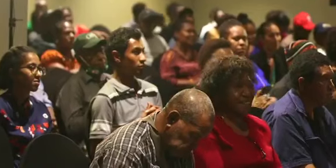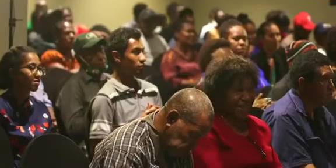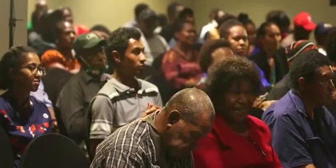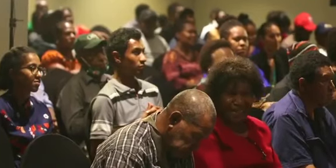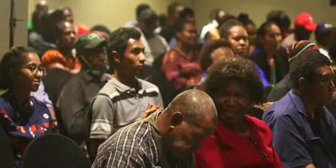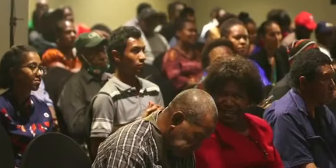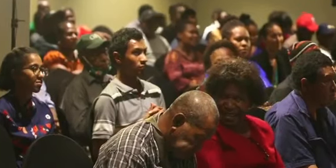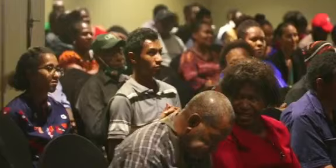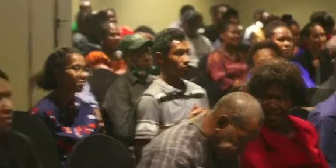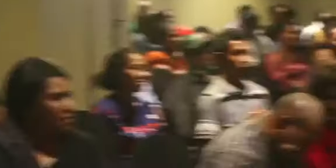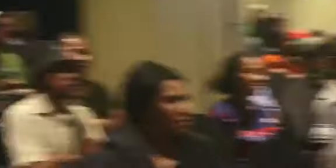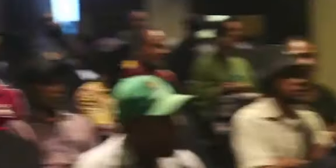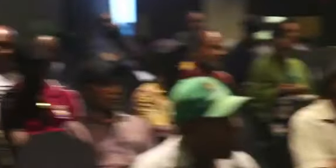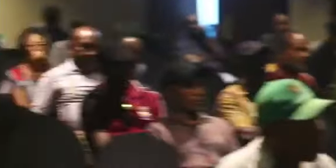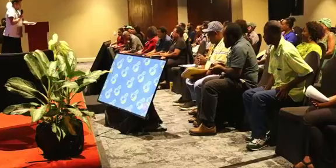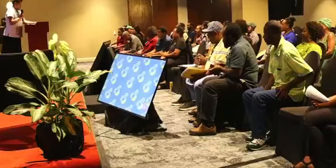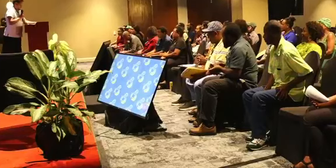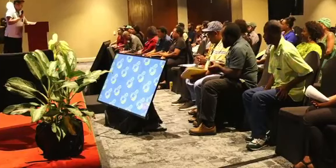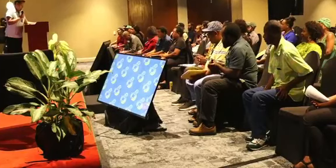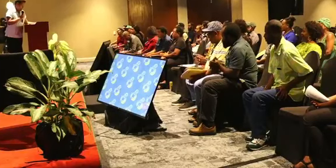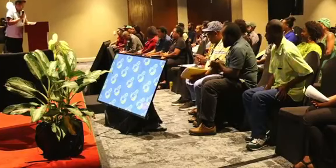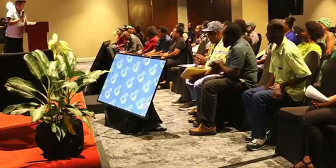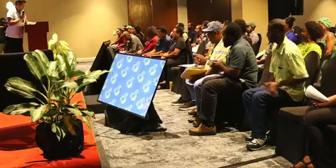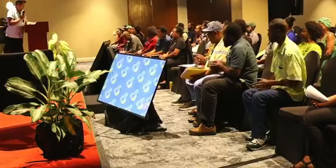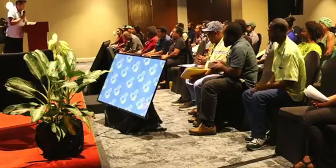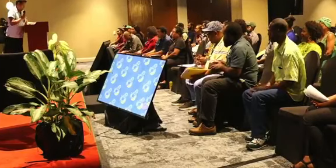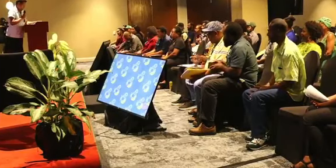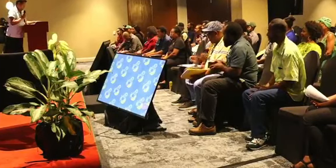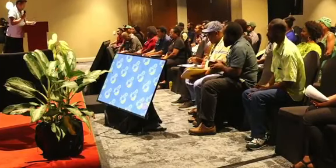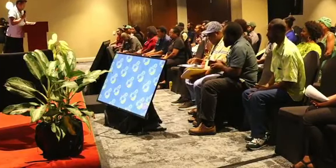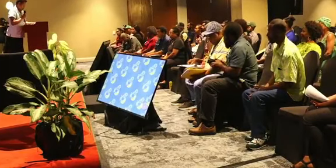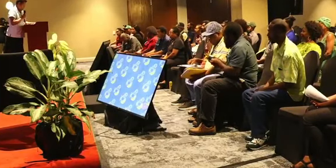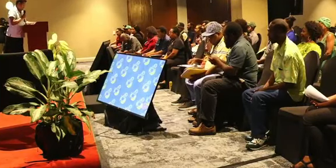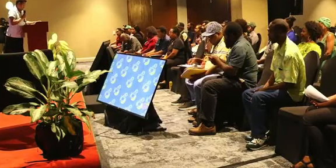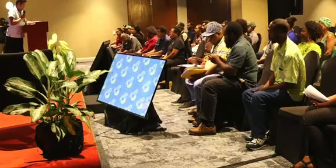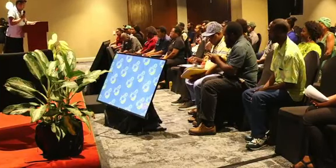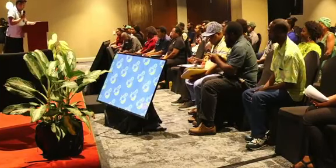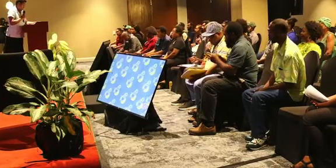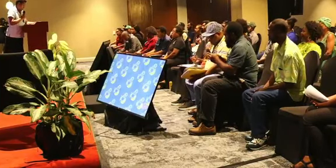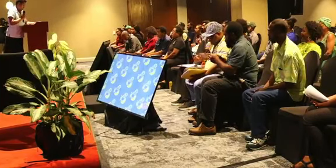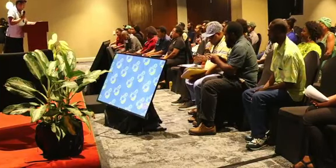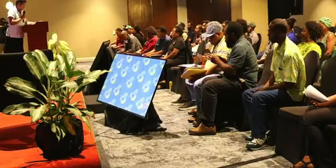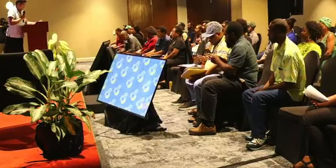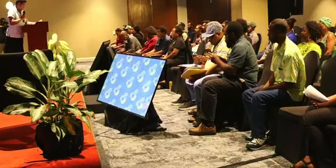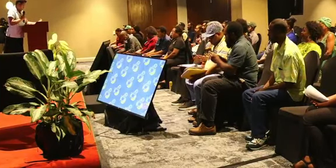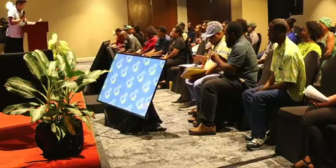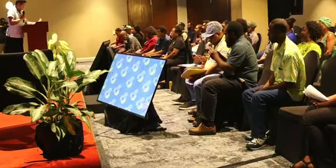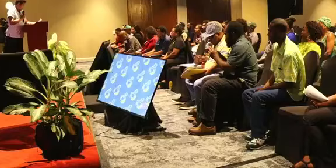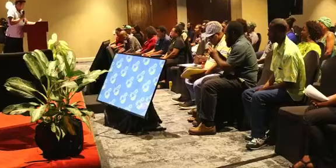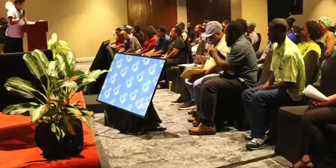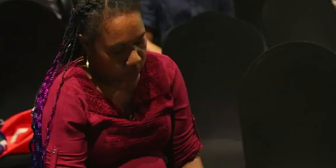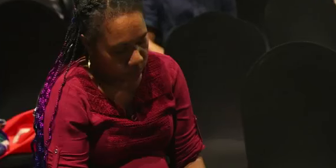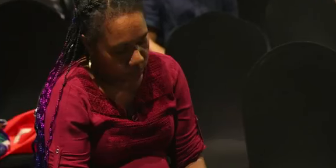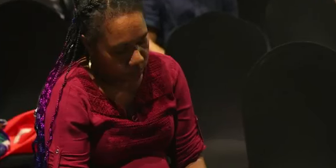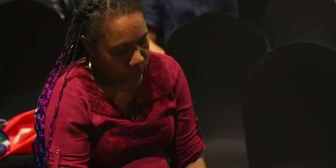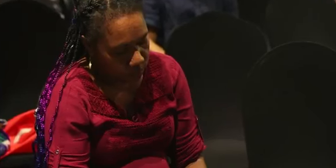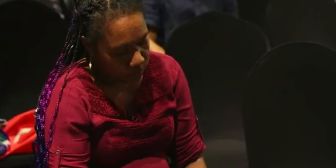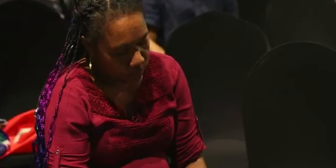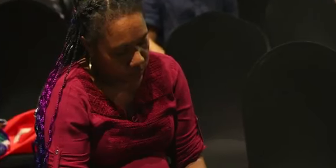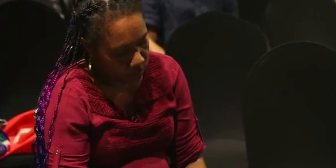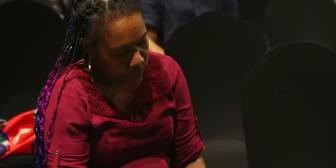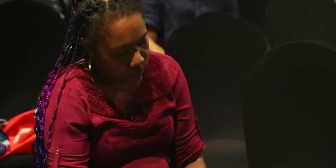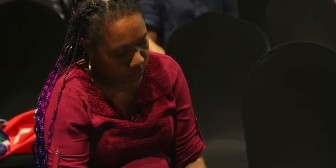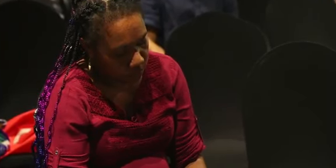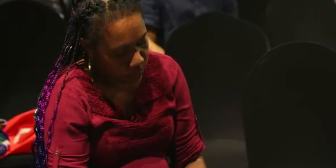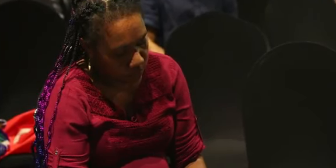and Claire for being part of this MSME awareness. Our viewers